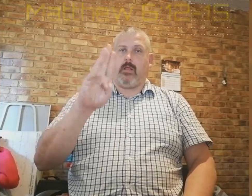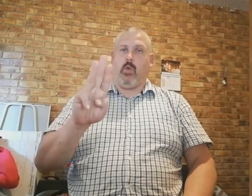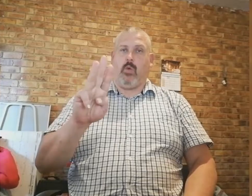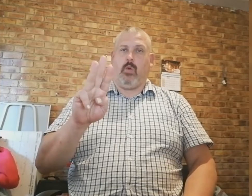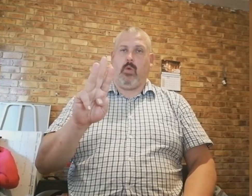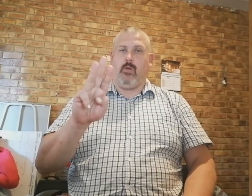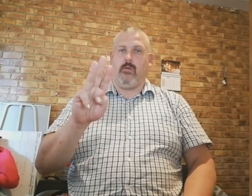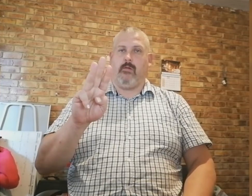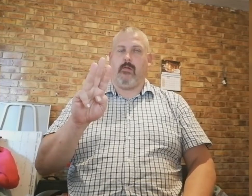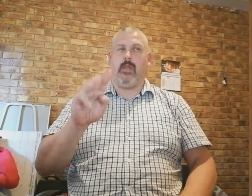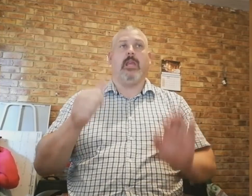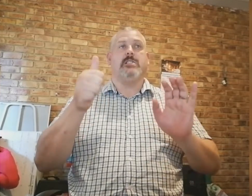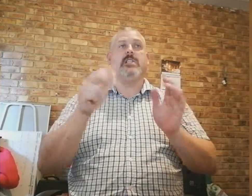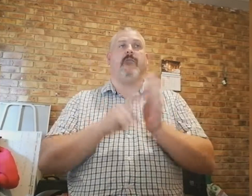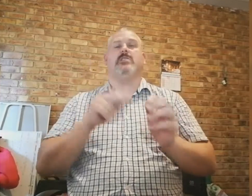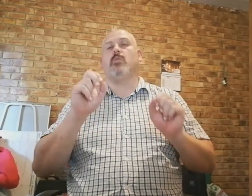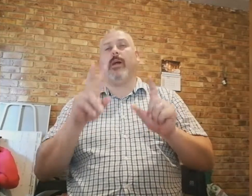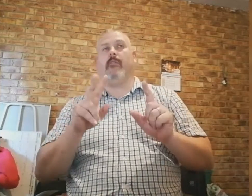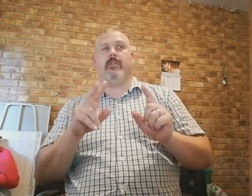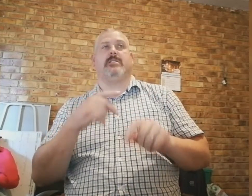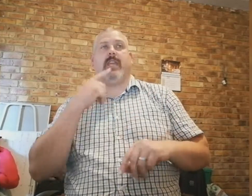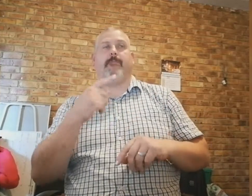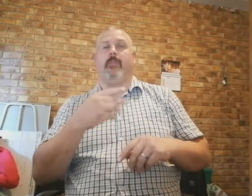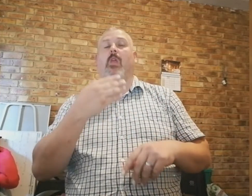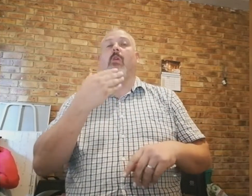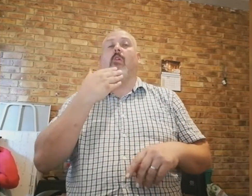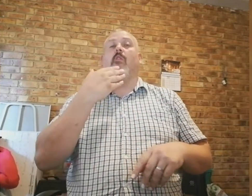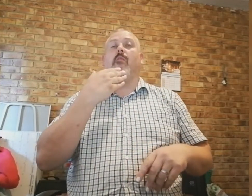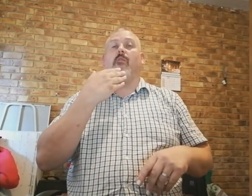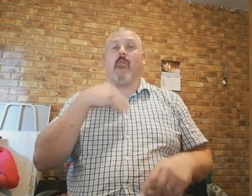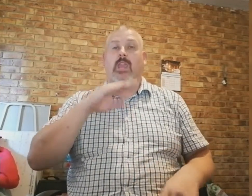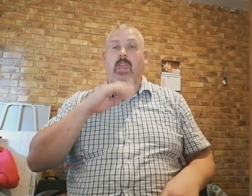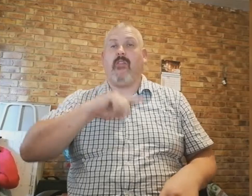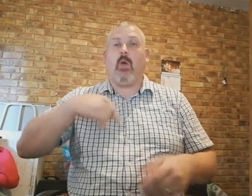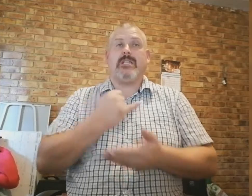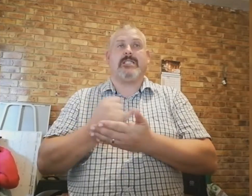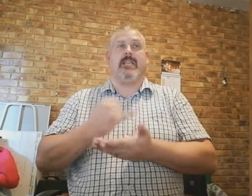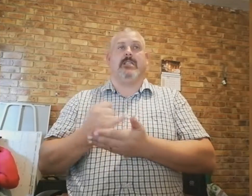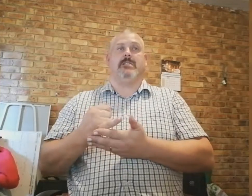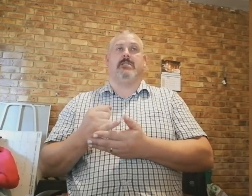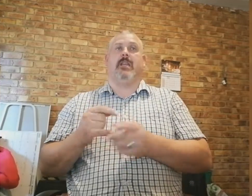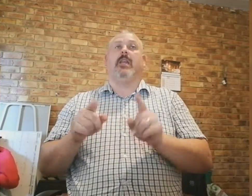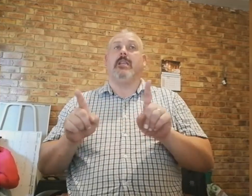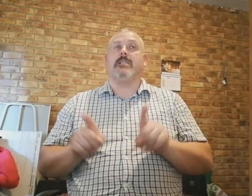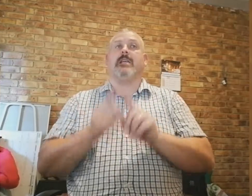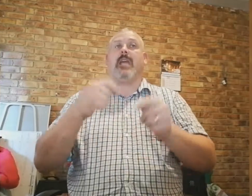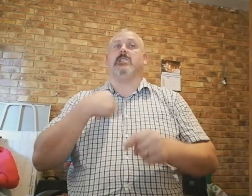Matthew 6 verse 12 said, forgive our sins just as